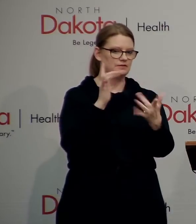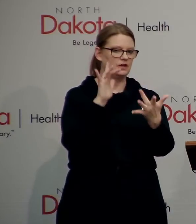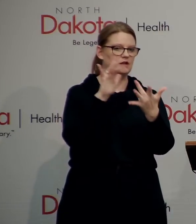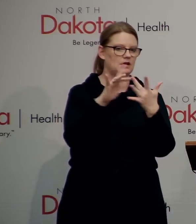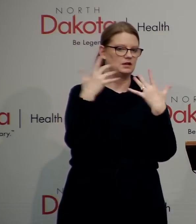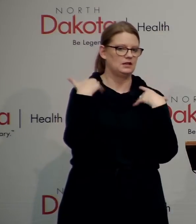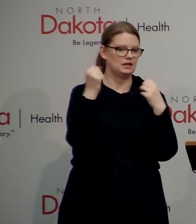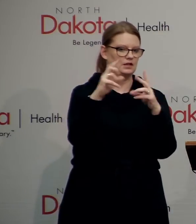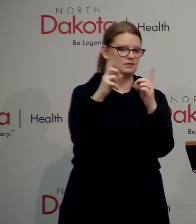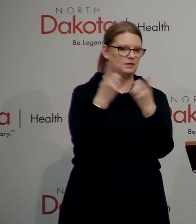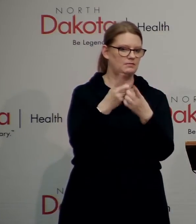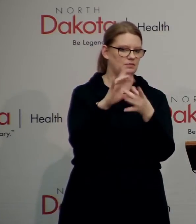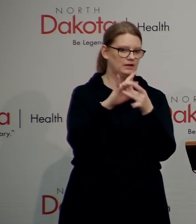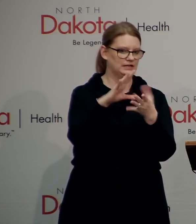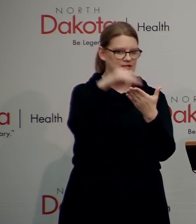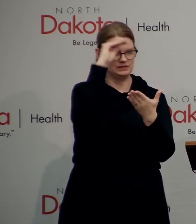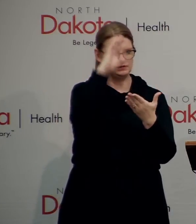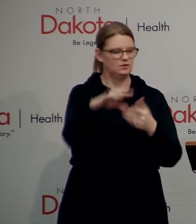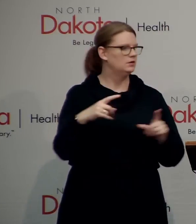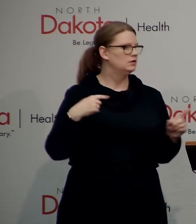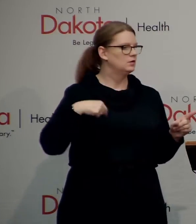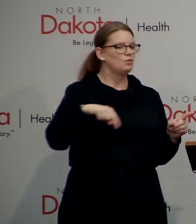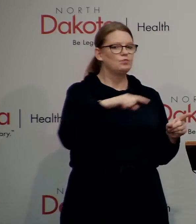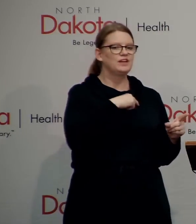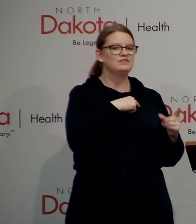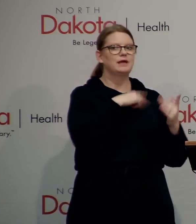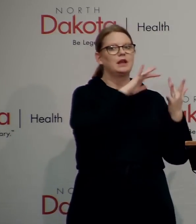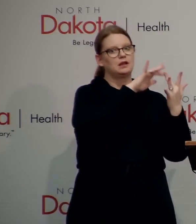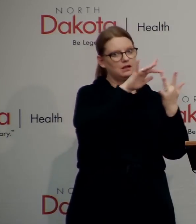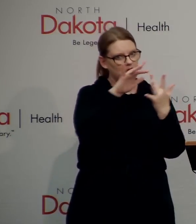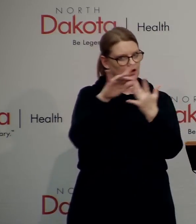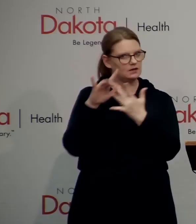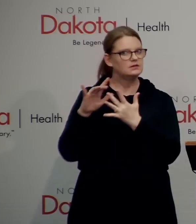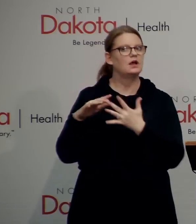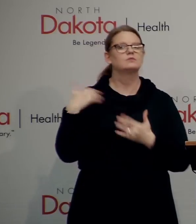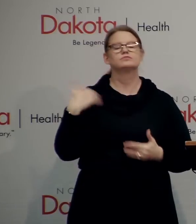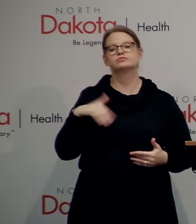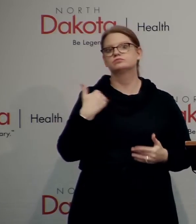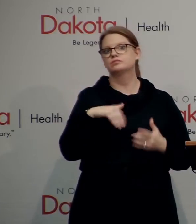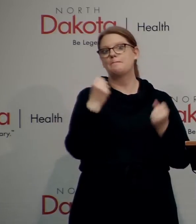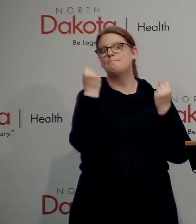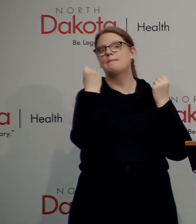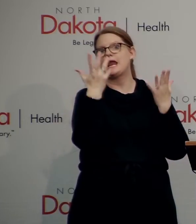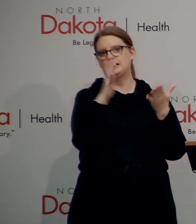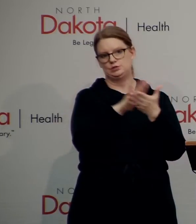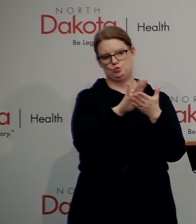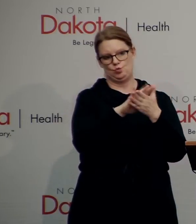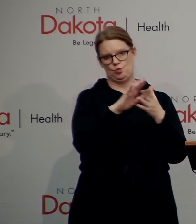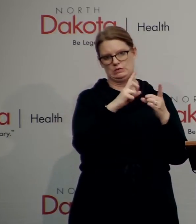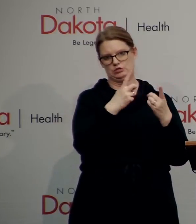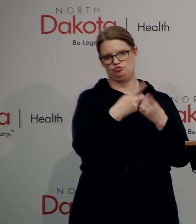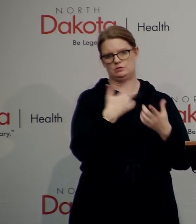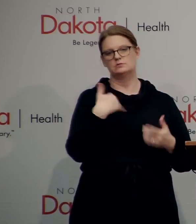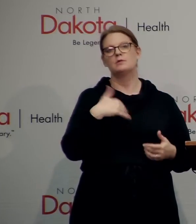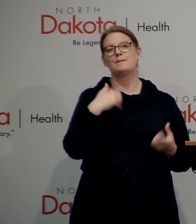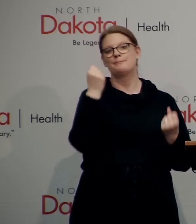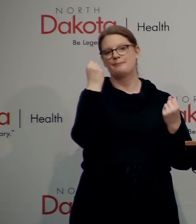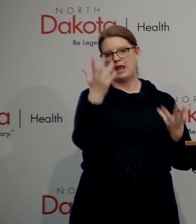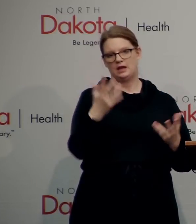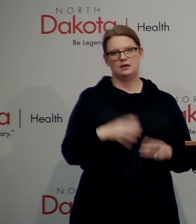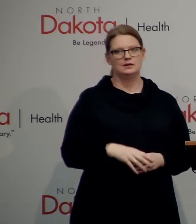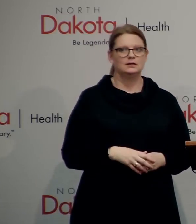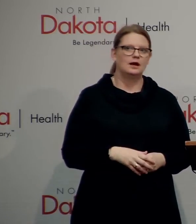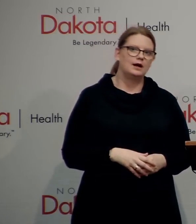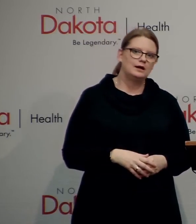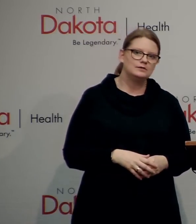department about those students? We've been in touch with lots of school districts, and I would imagine so. I